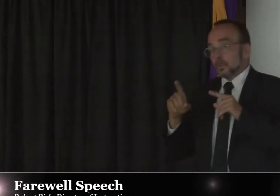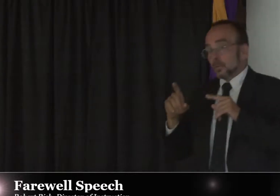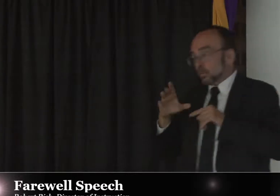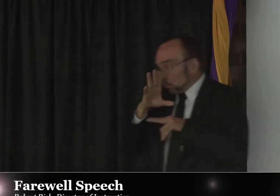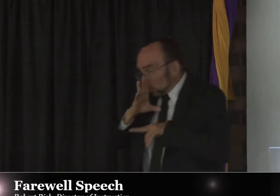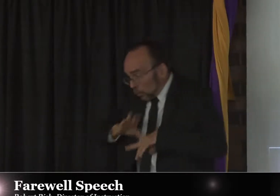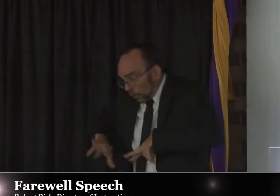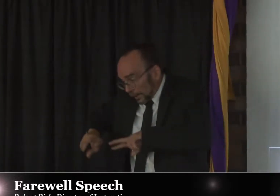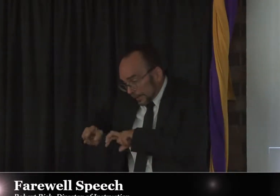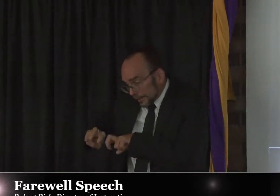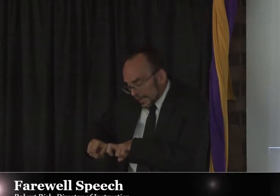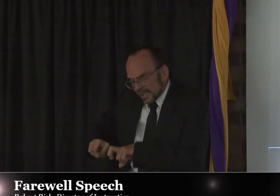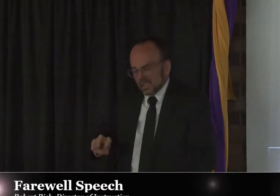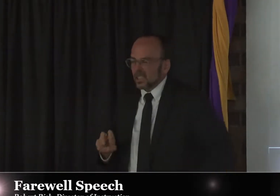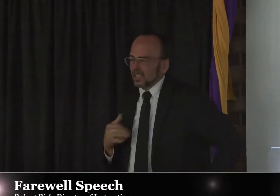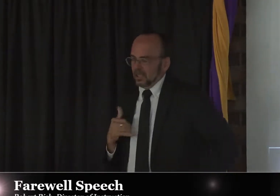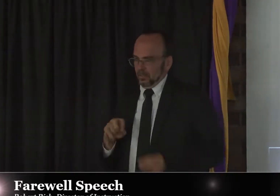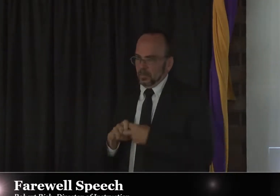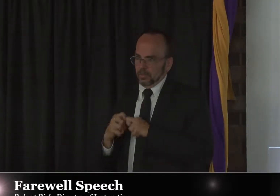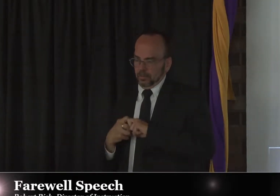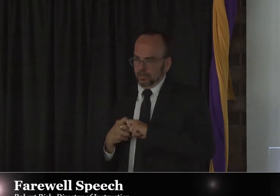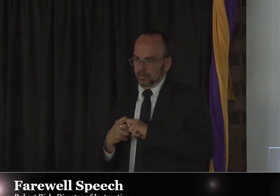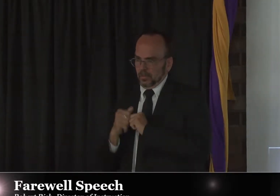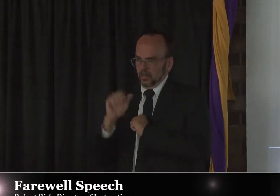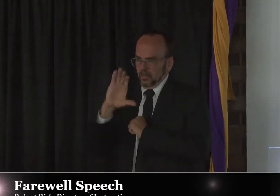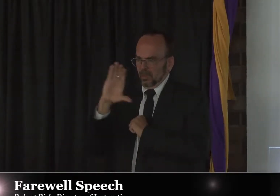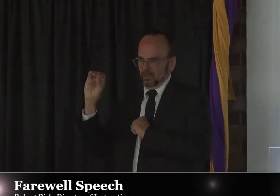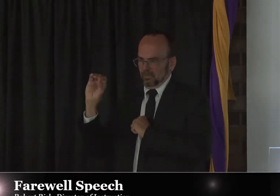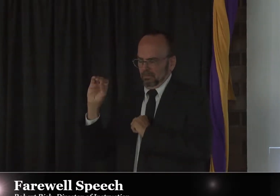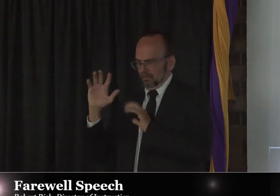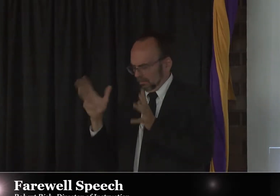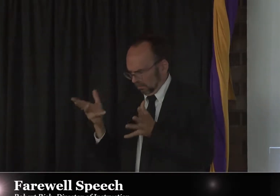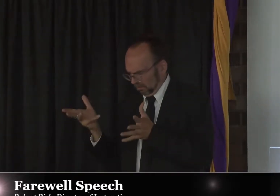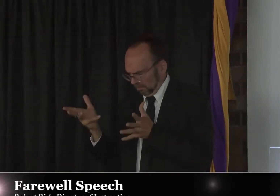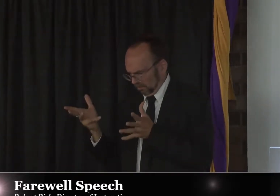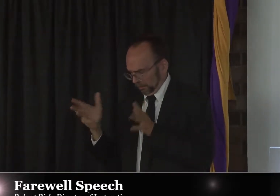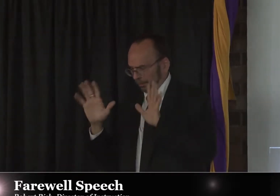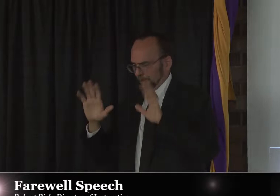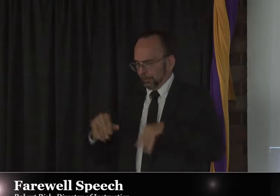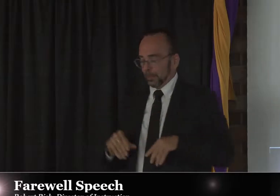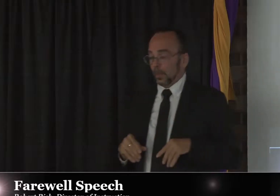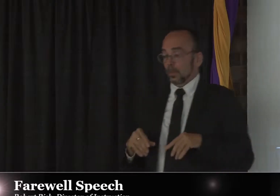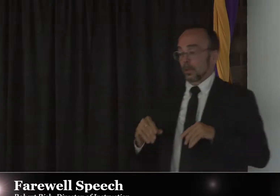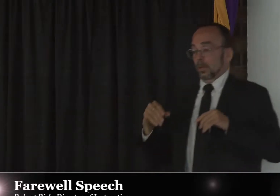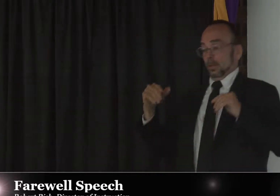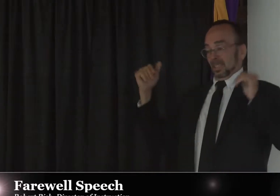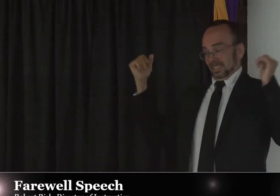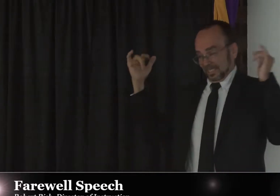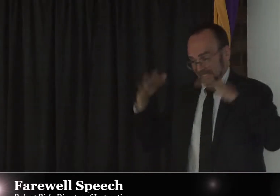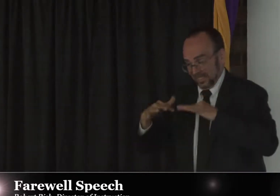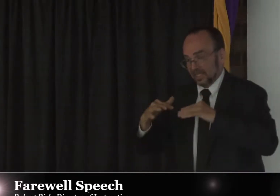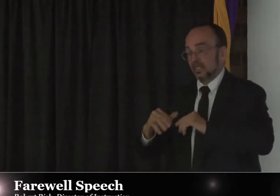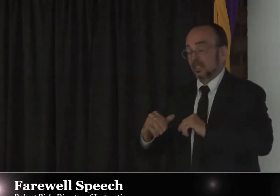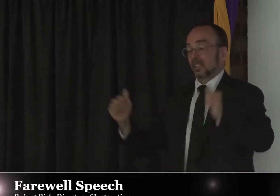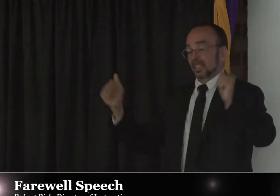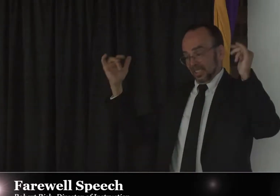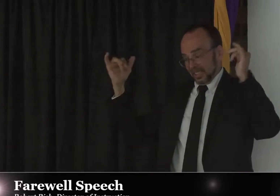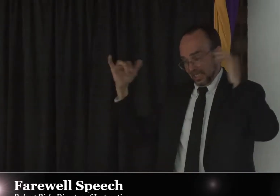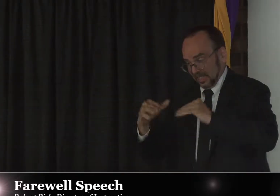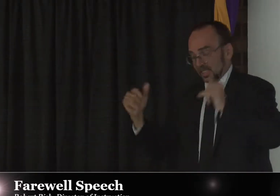be exciting, but she told me the truth. And she said, I have problems there.